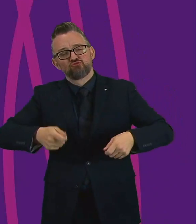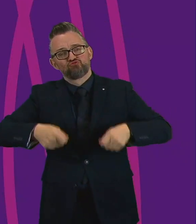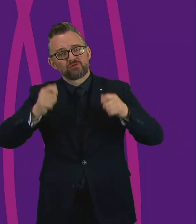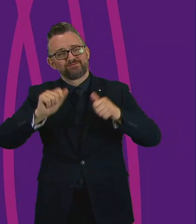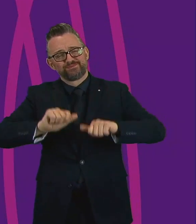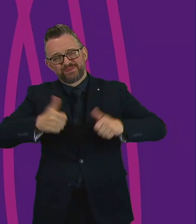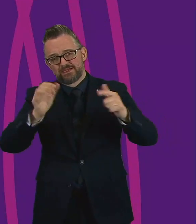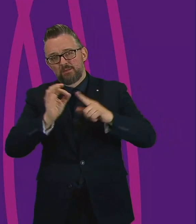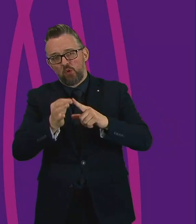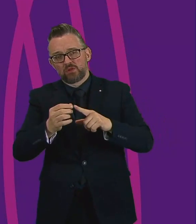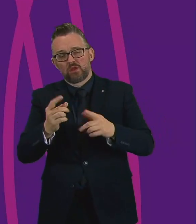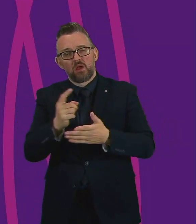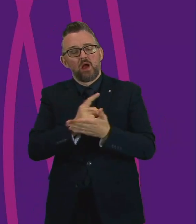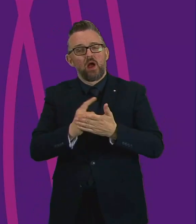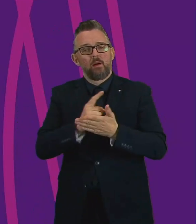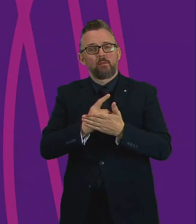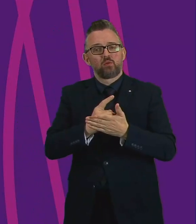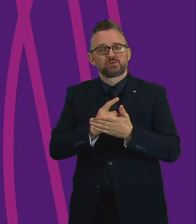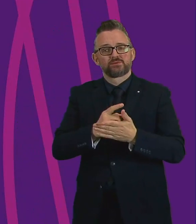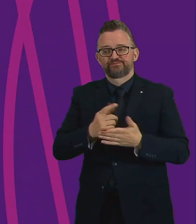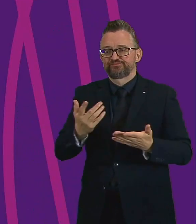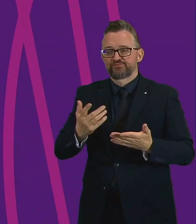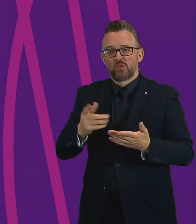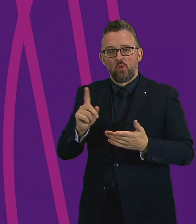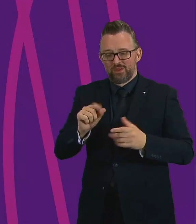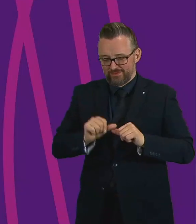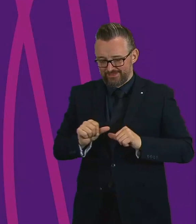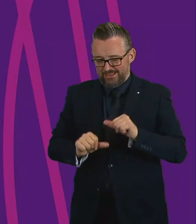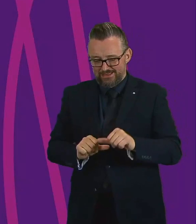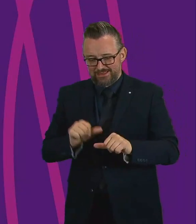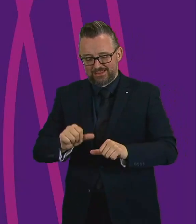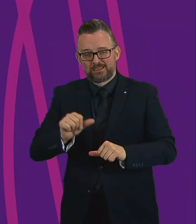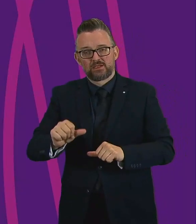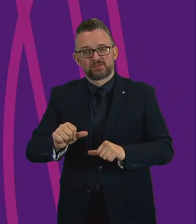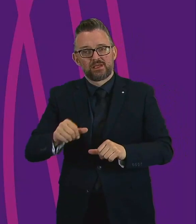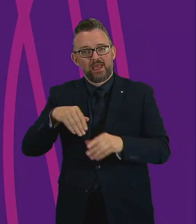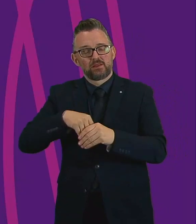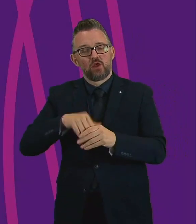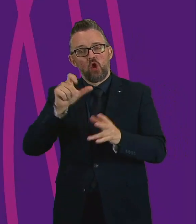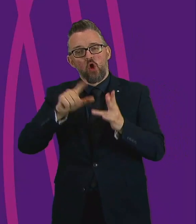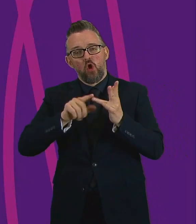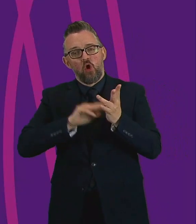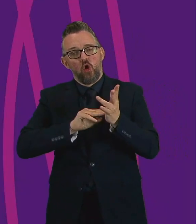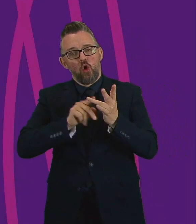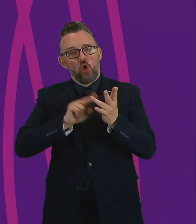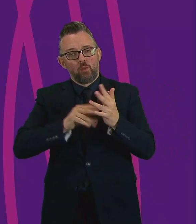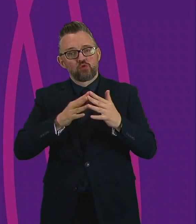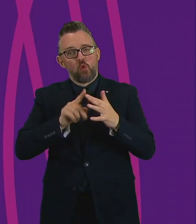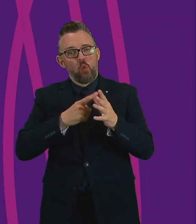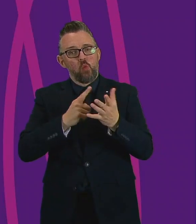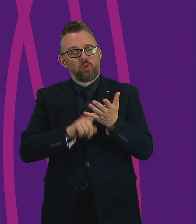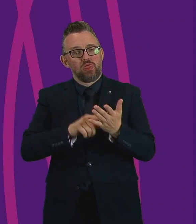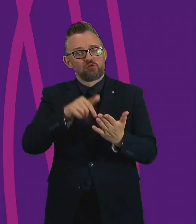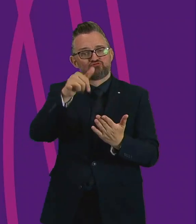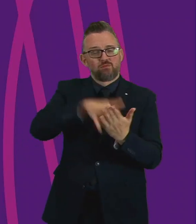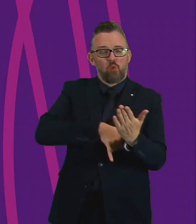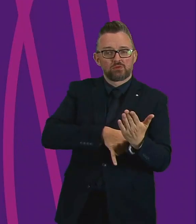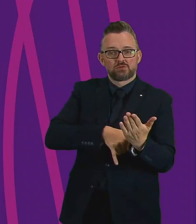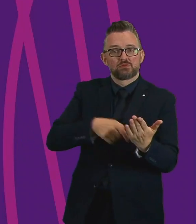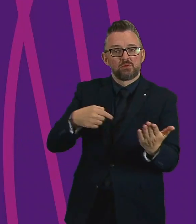point about the steps that be taken as highlighted in the Commonwealth's Economic Resilience Report, which I was